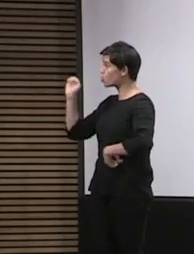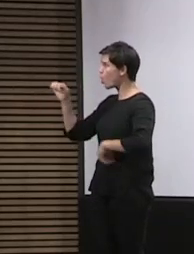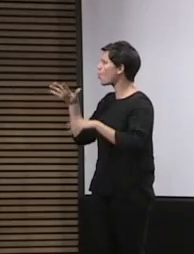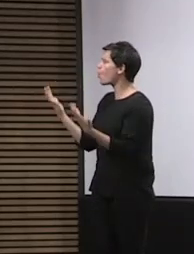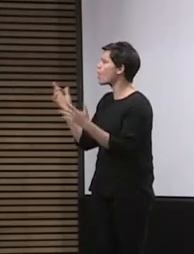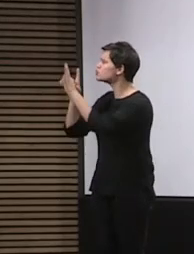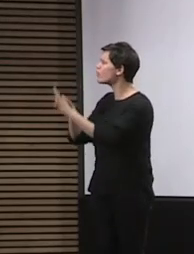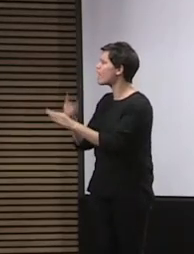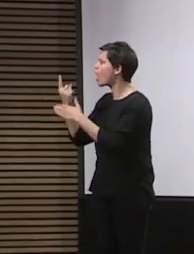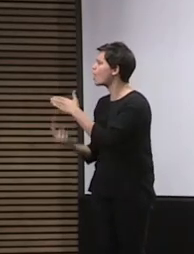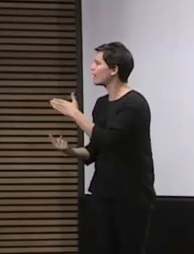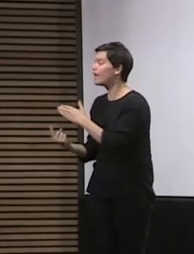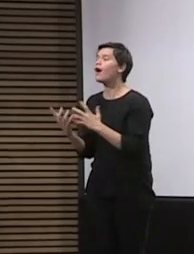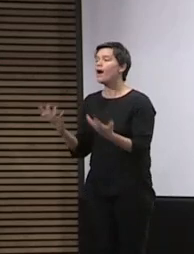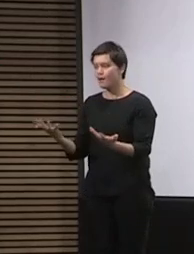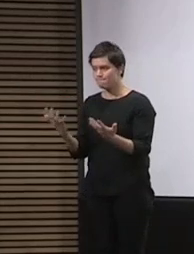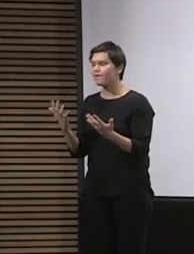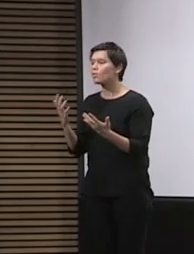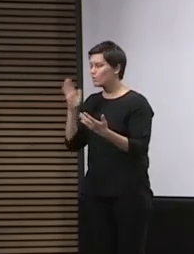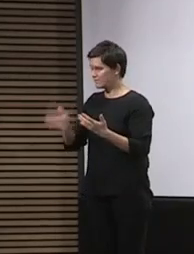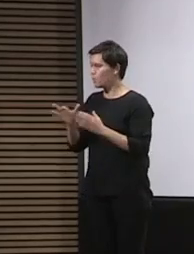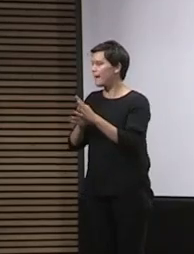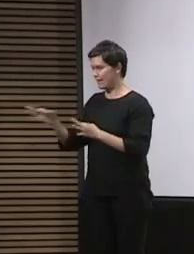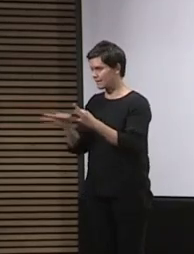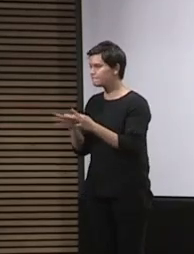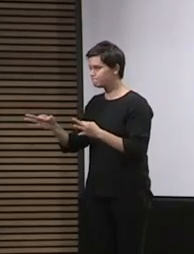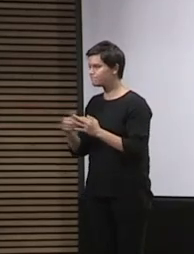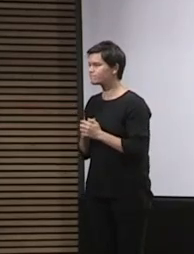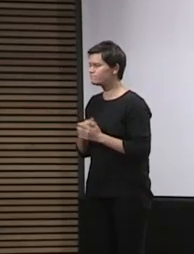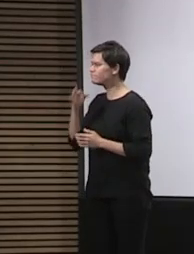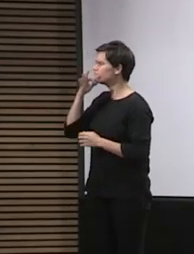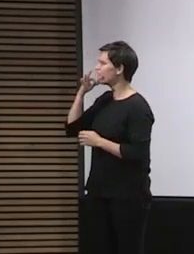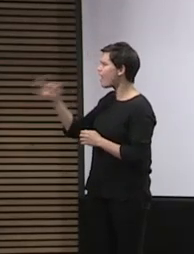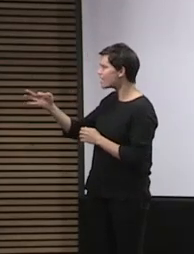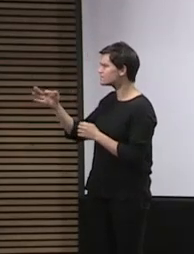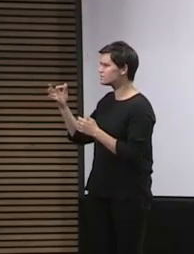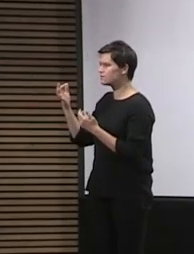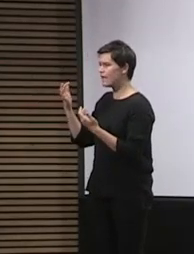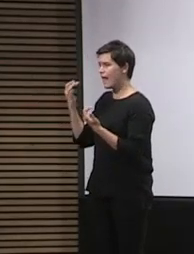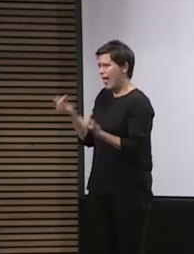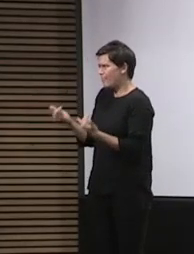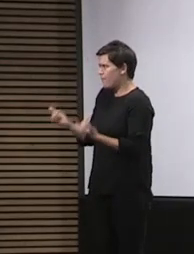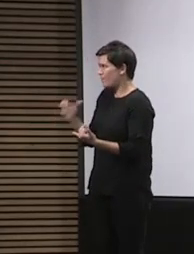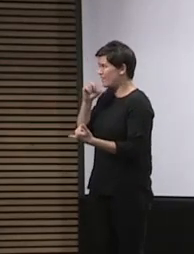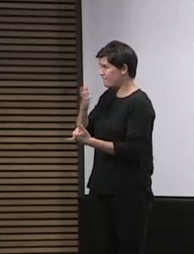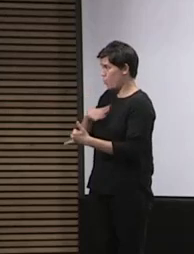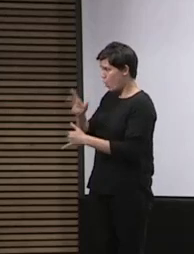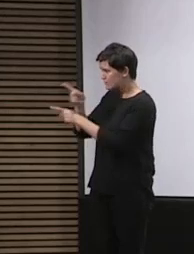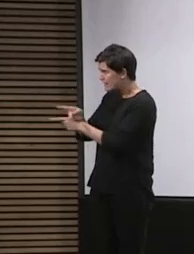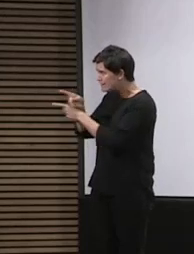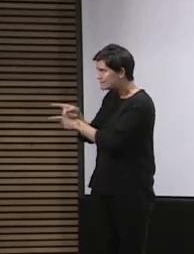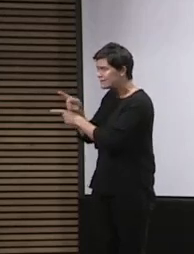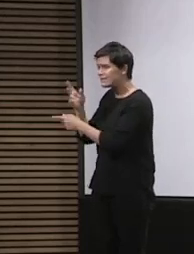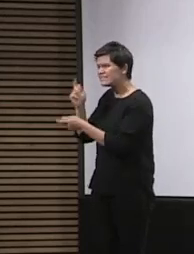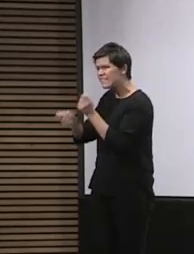That's part of our planning process. How is surveillance sentinel testing going to happen with no face-to-face contact? You